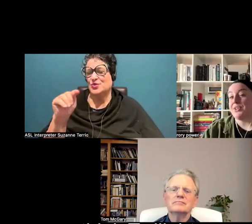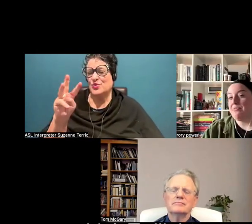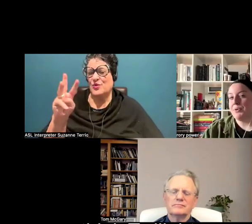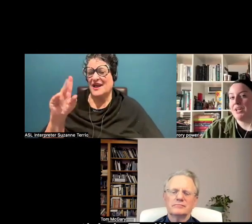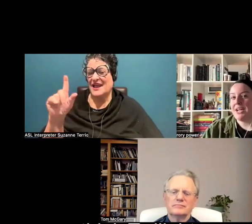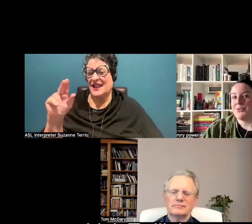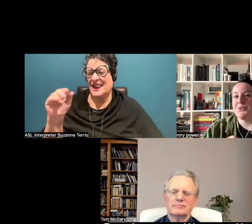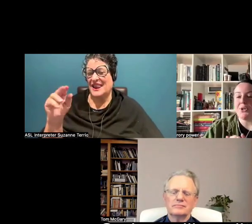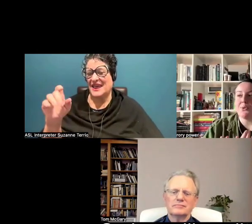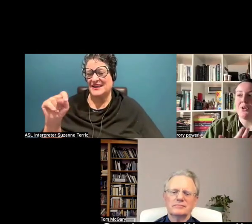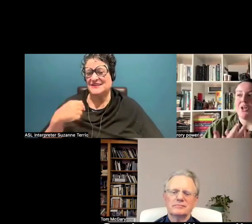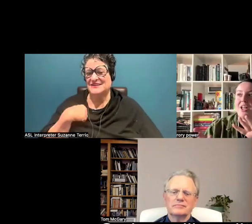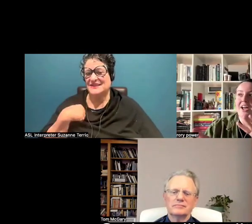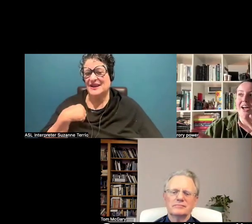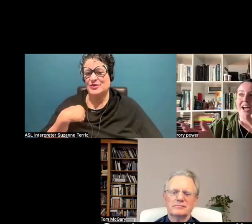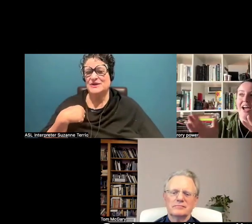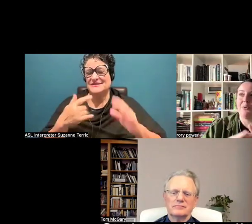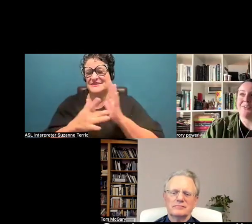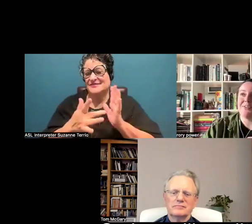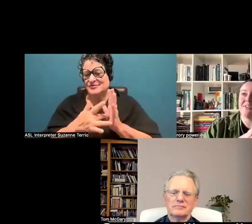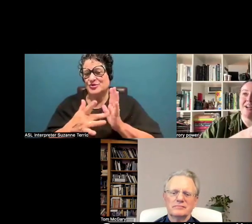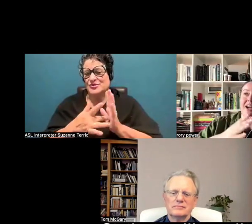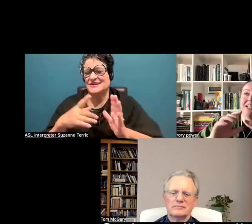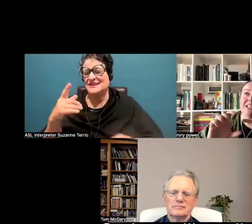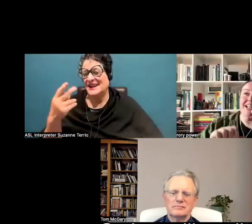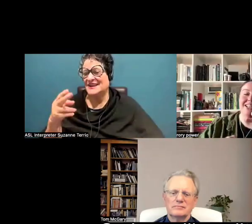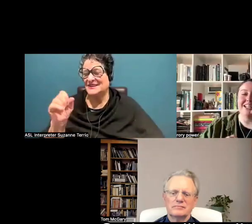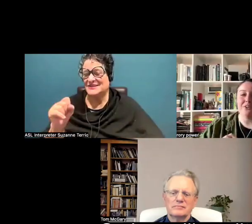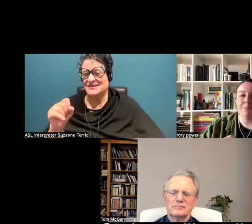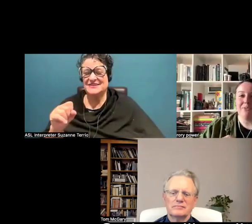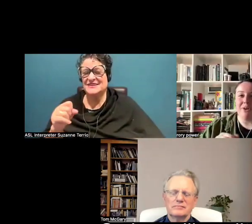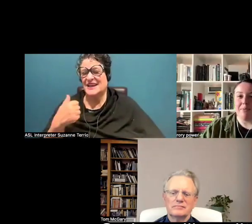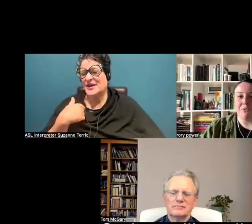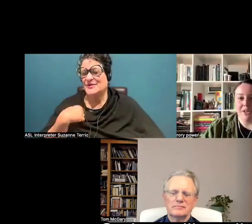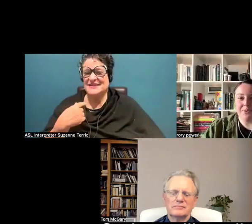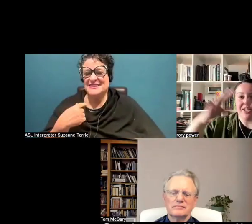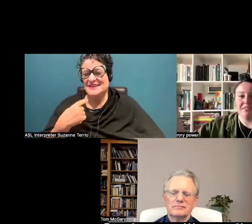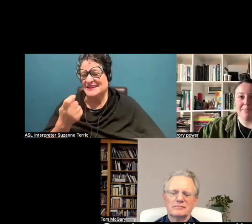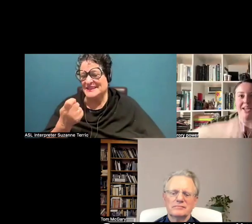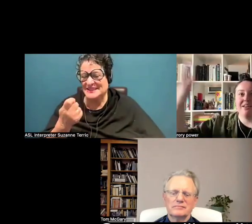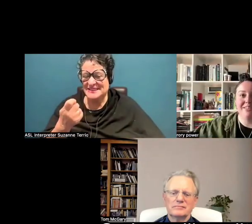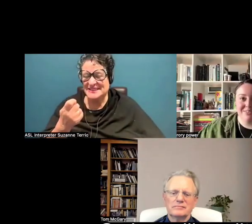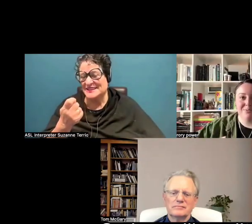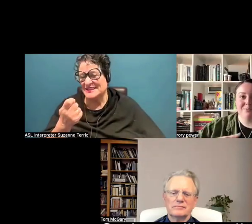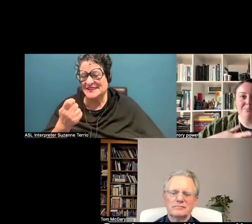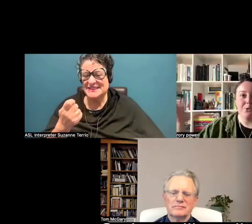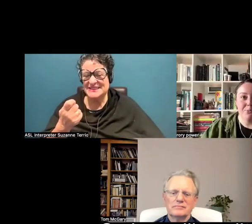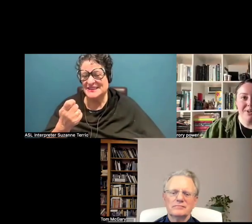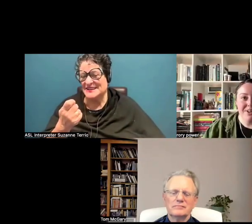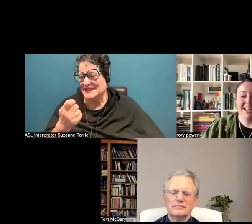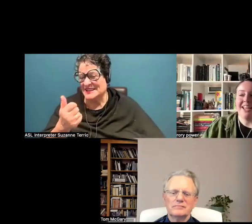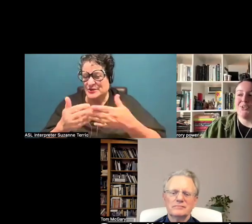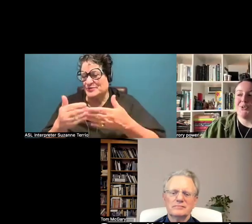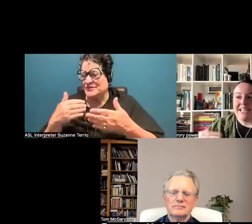a sophomore in high school. So Oh, wow. I was like a little bit right before there was kind of a big